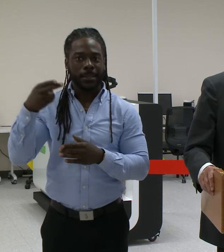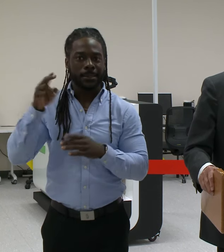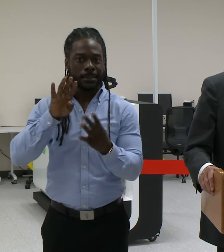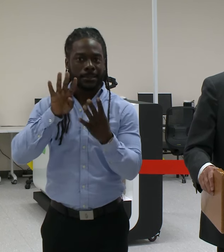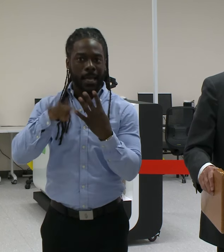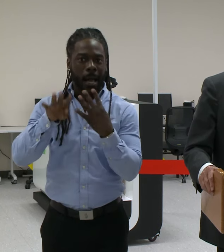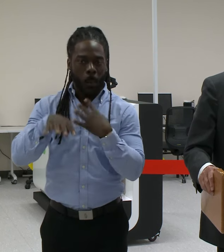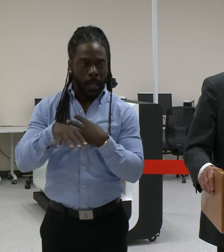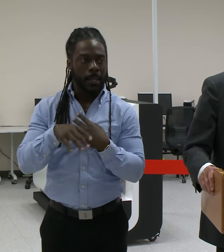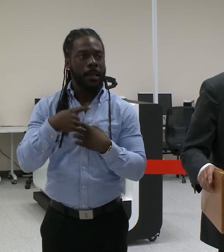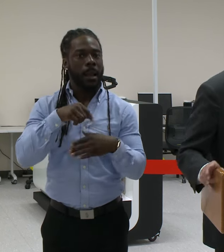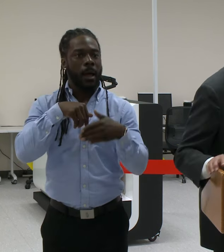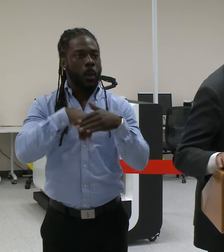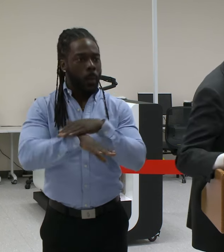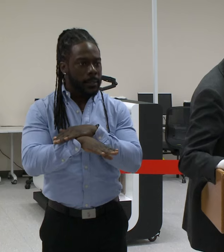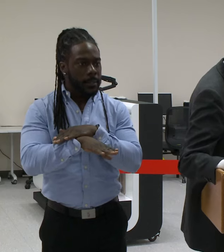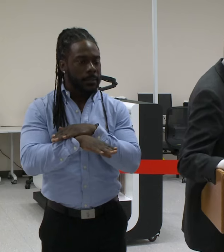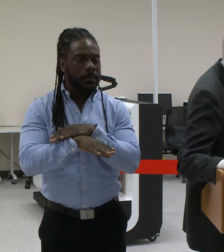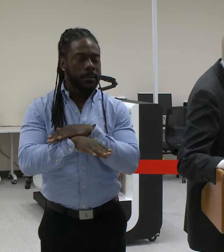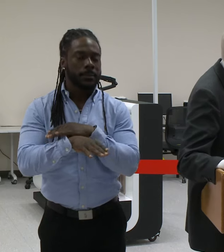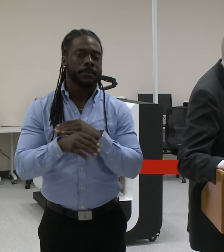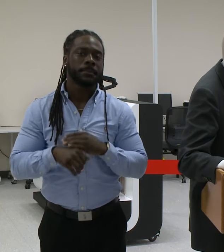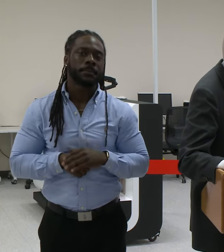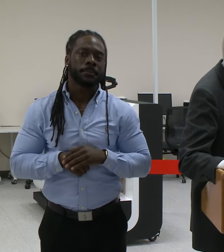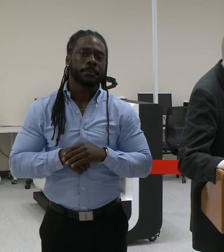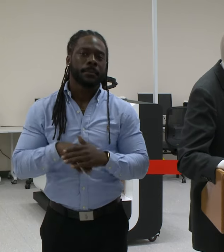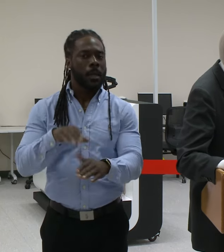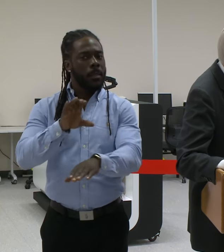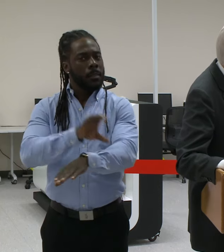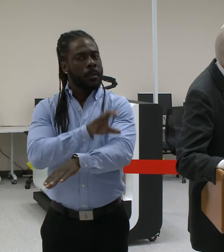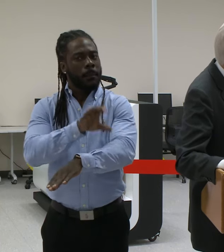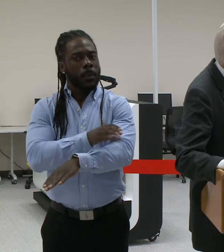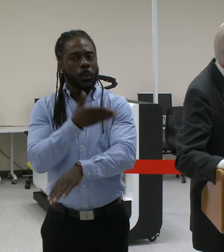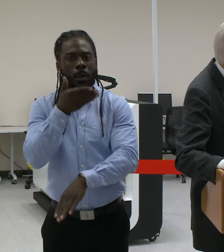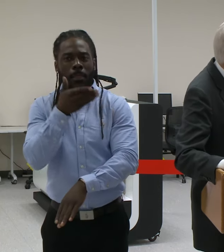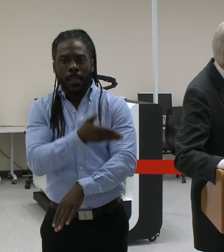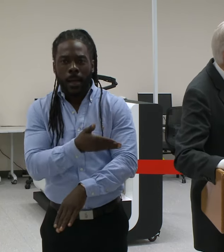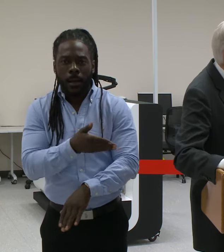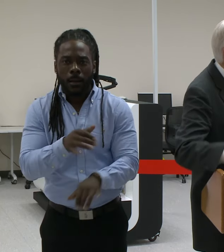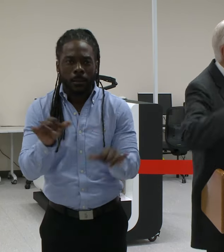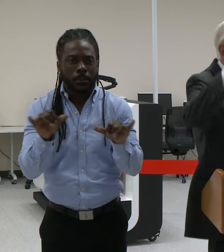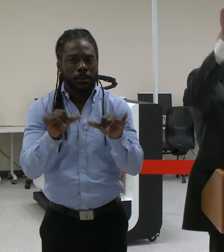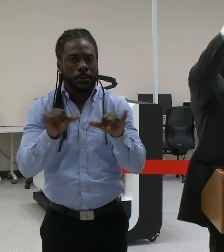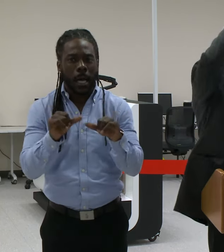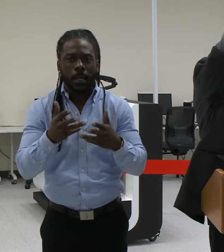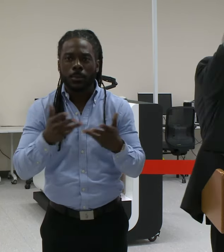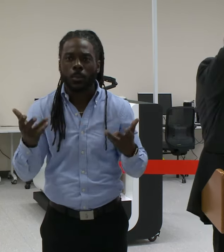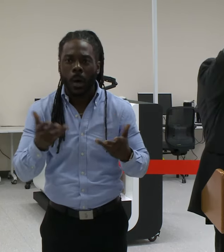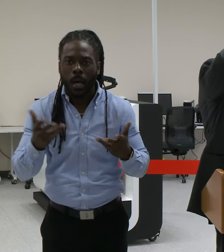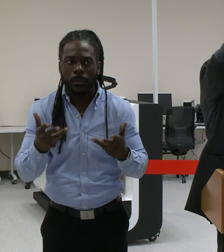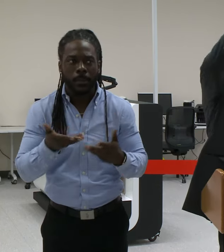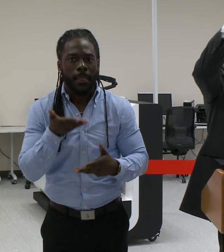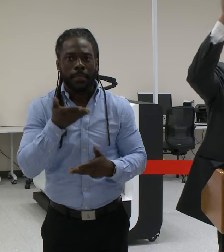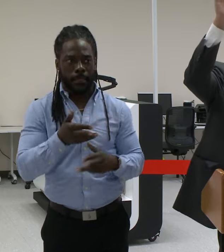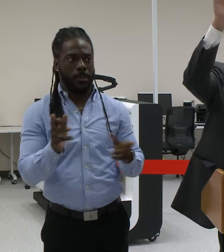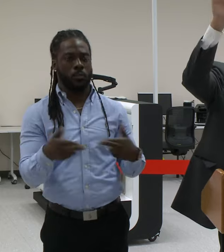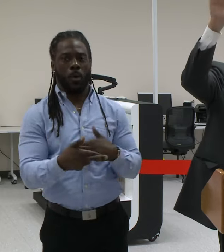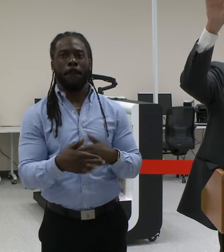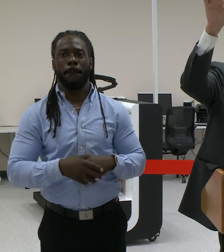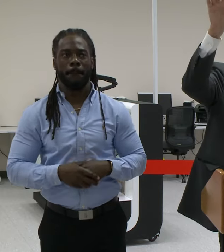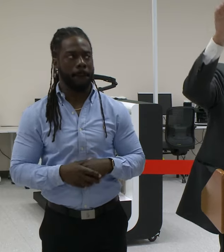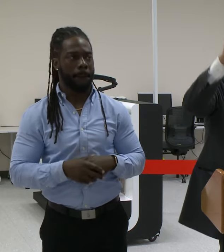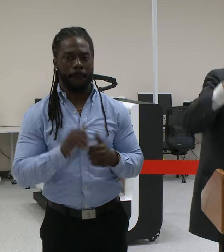And I went in, and the computer was approximately the size of this room behind